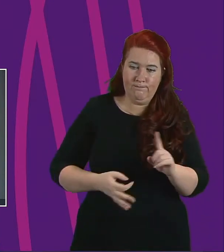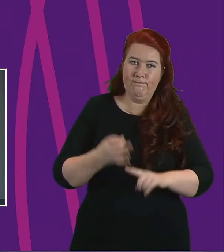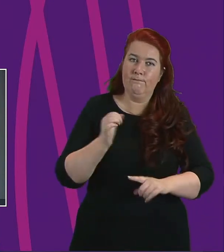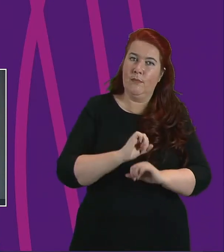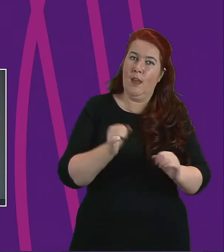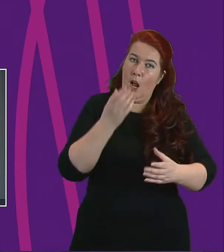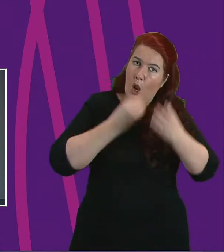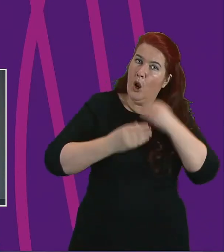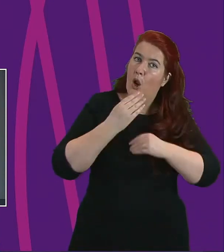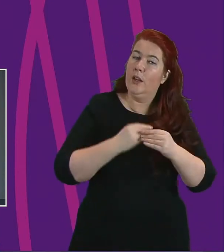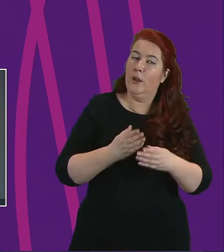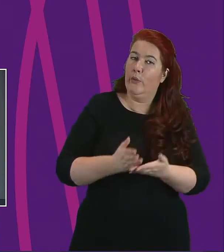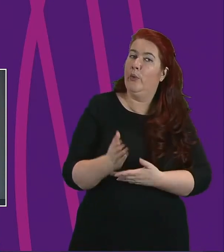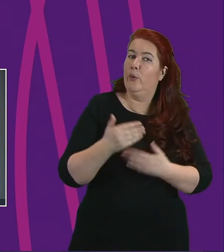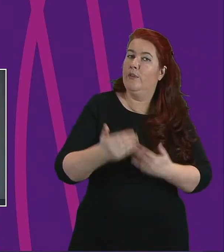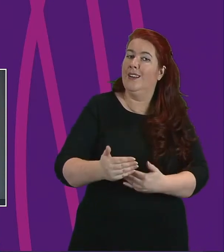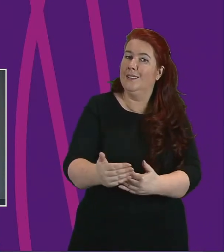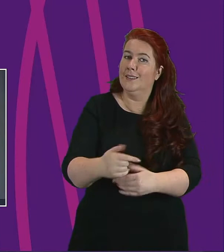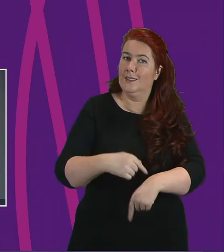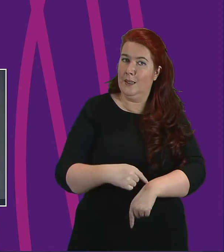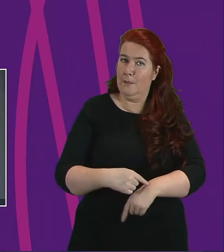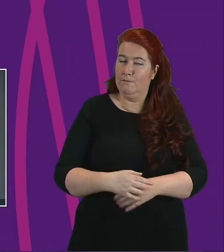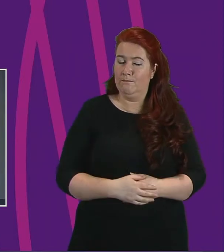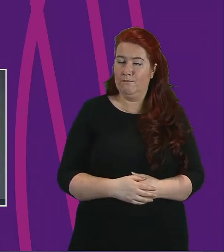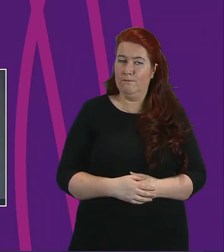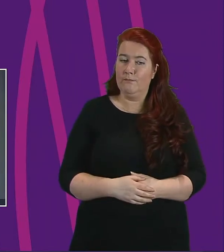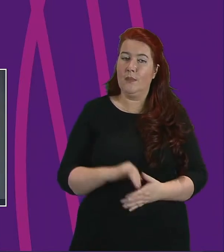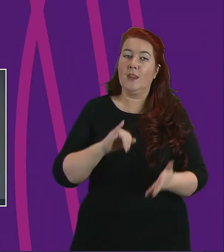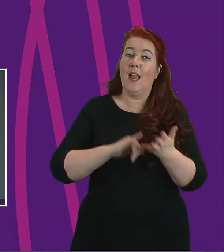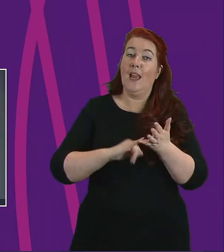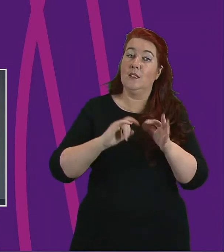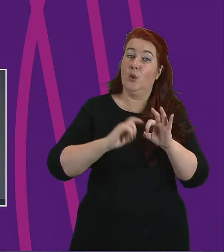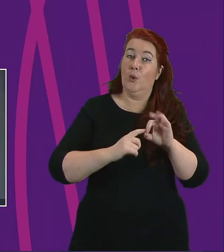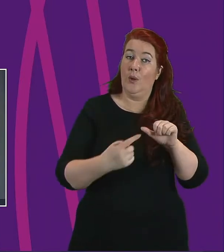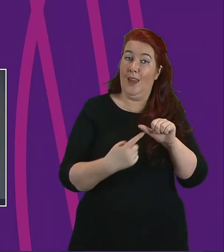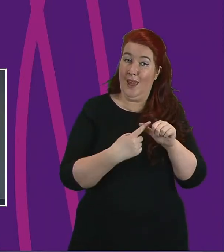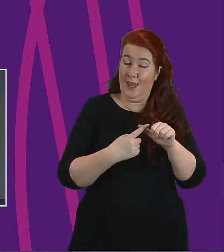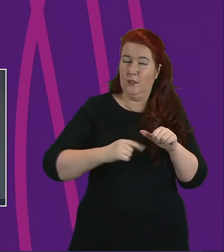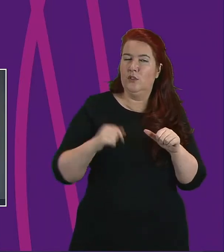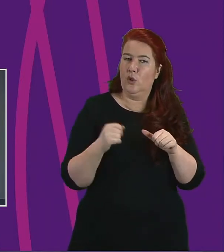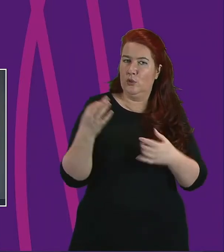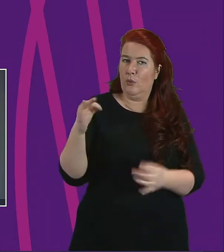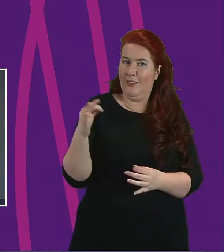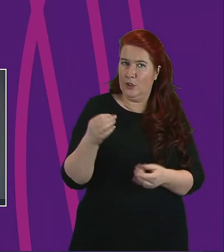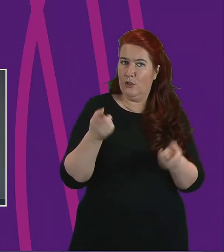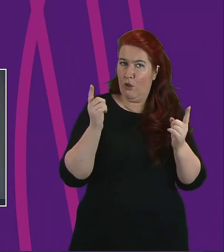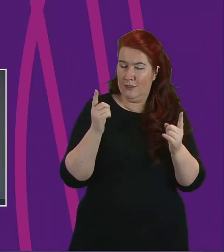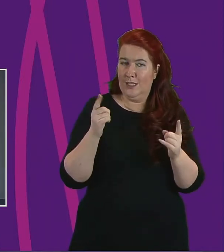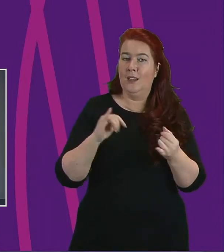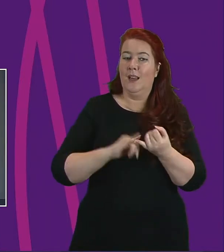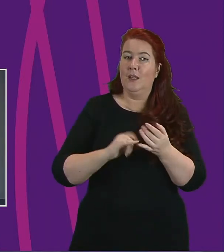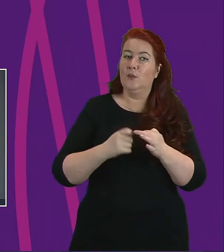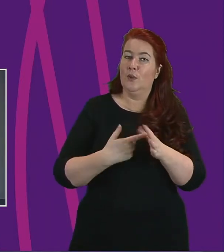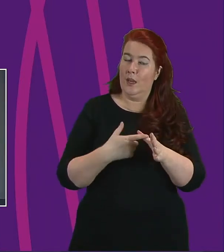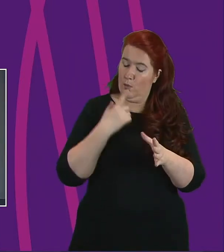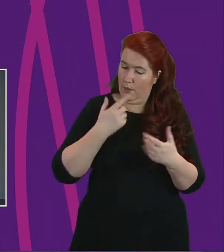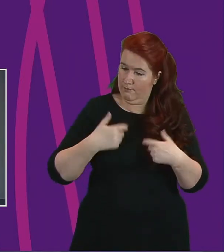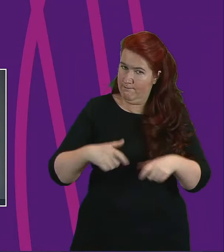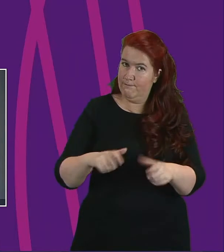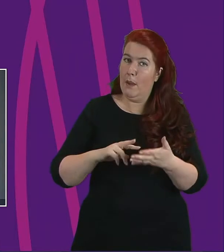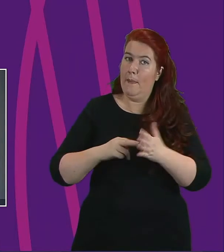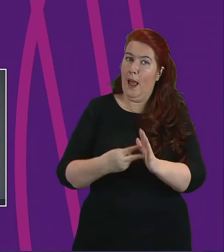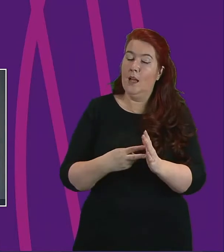schools. The Scottish Qualifications Authority will continue to develop plans to deliver the 2021 exam